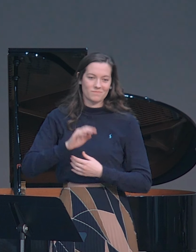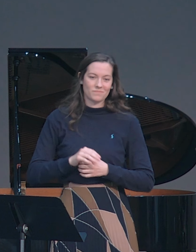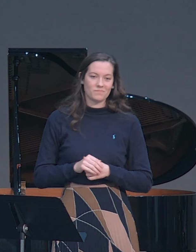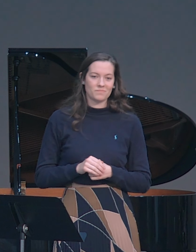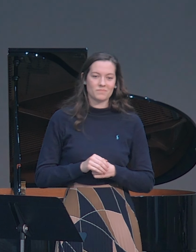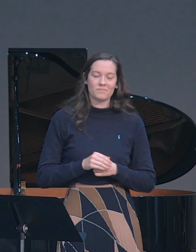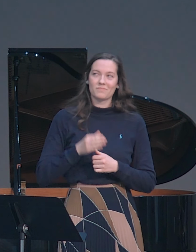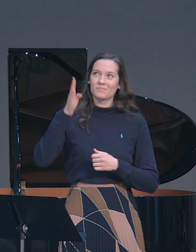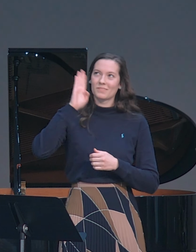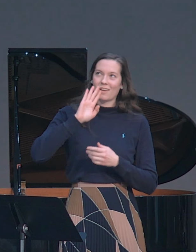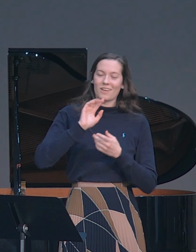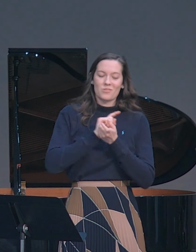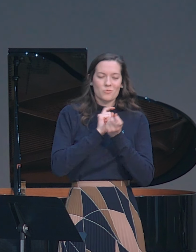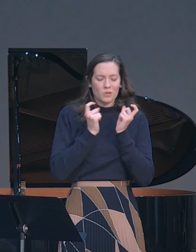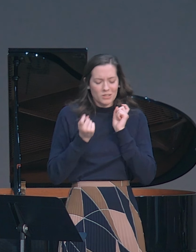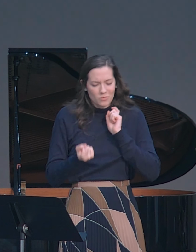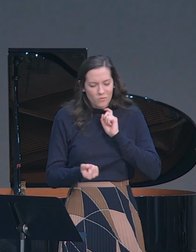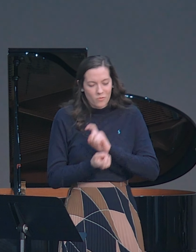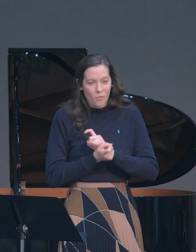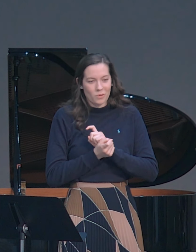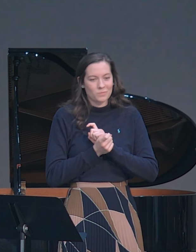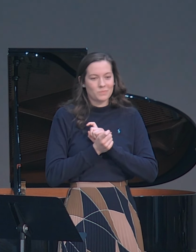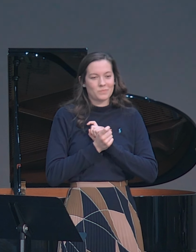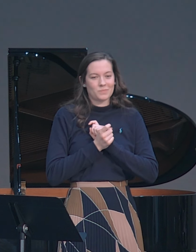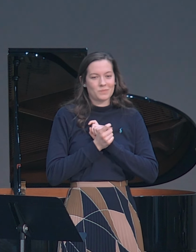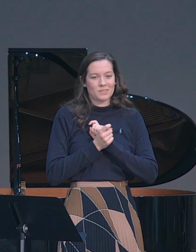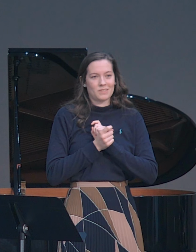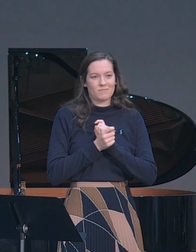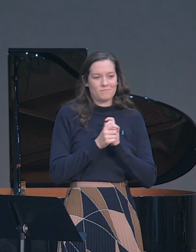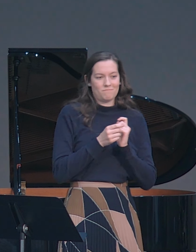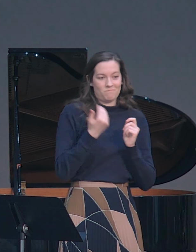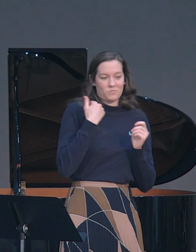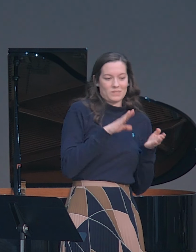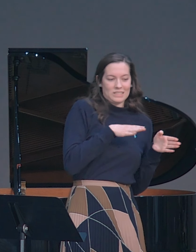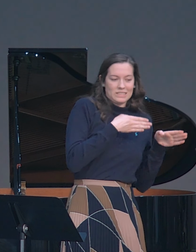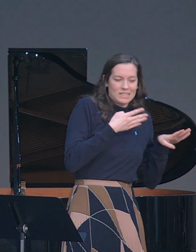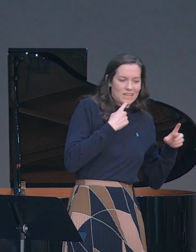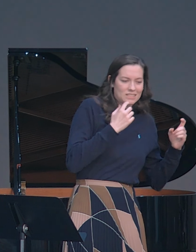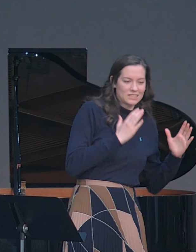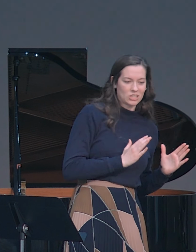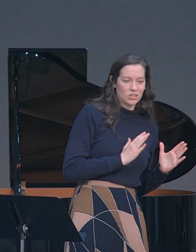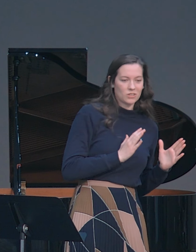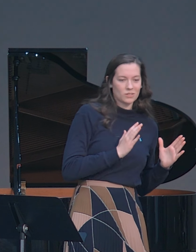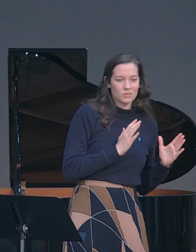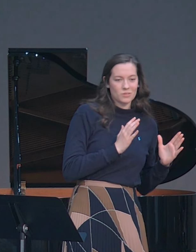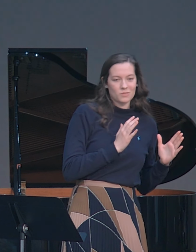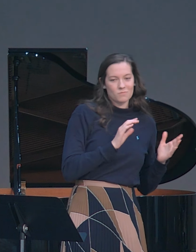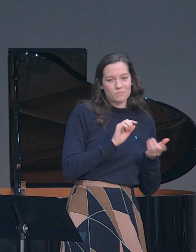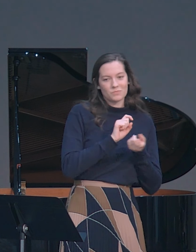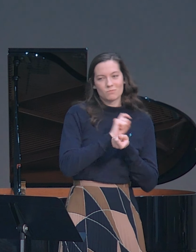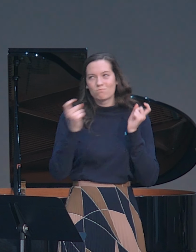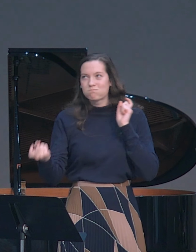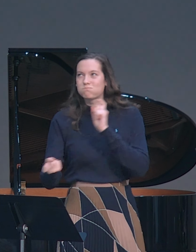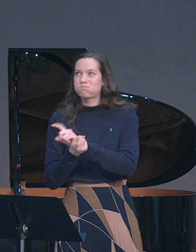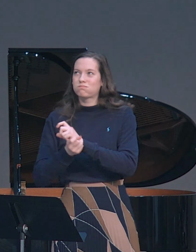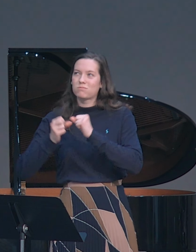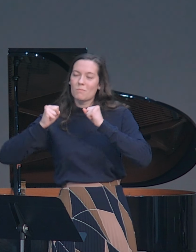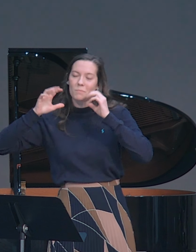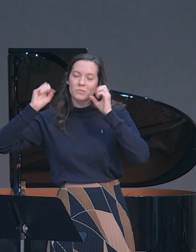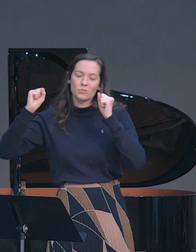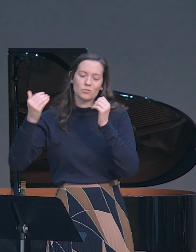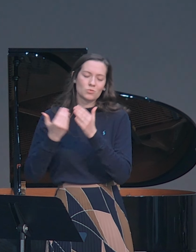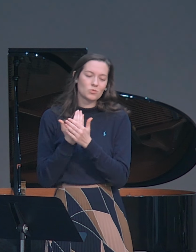God transforms, he changes the dead sinner into a marvelous new creation in an